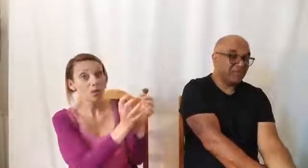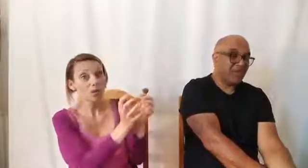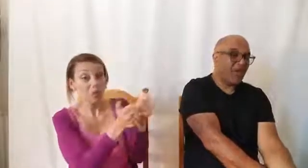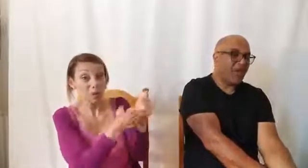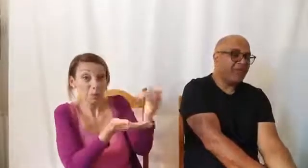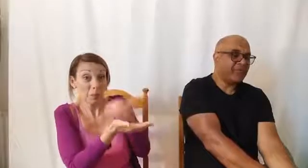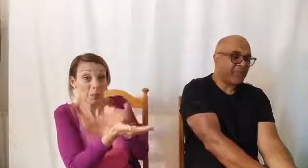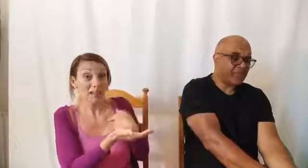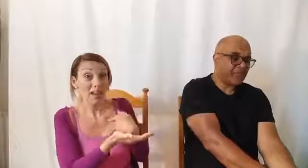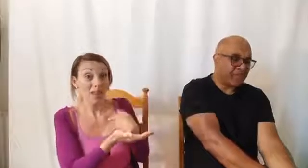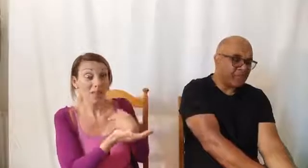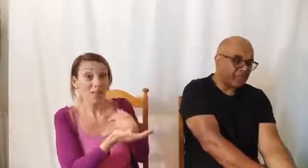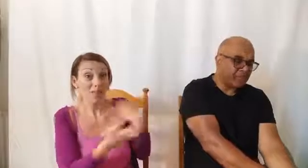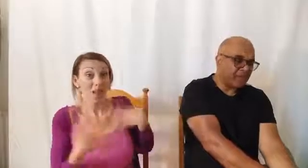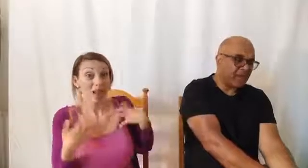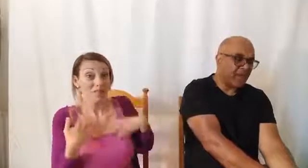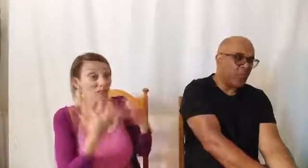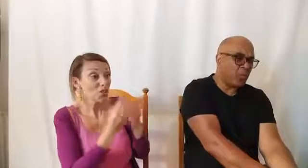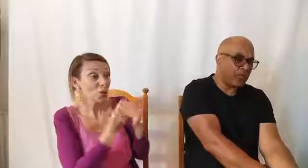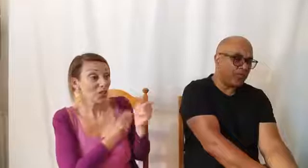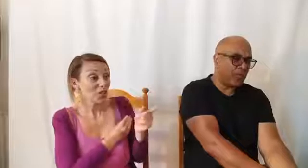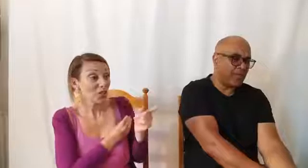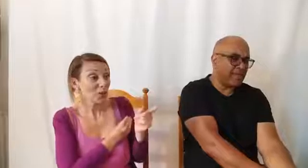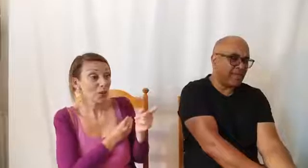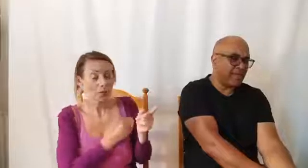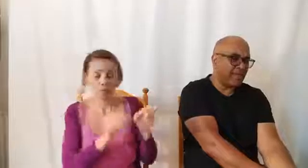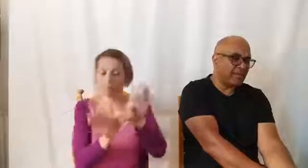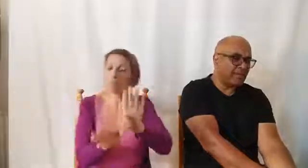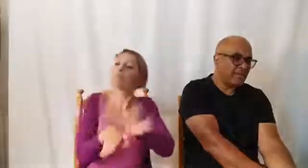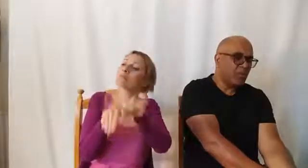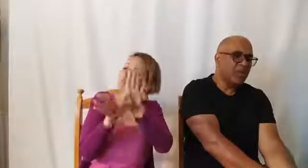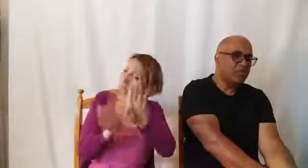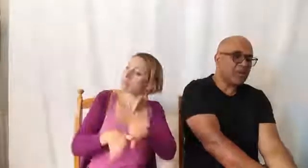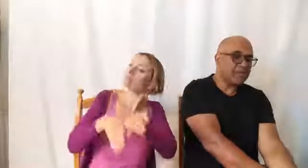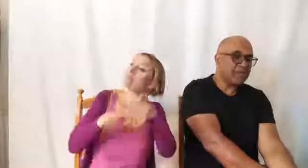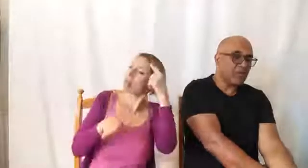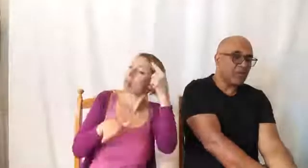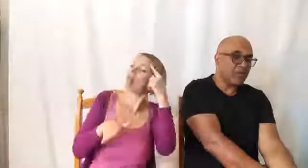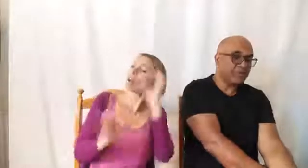I think that would be a wonderful idea. Where would you like to go, Ben?